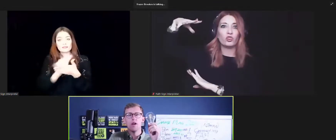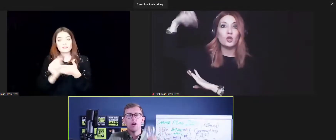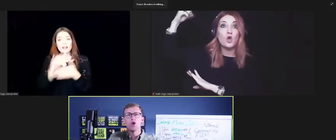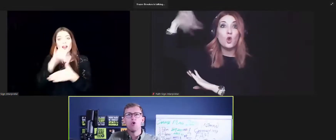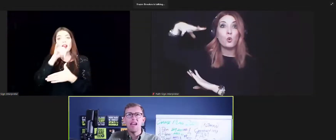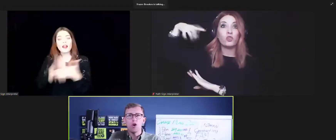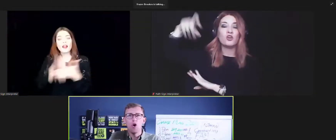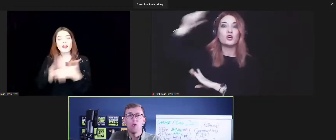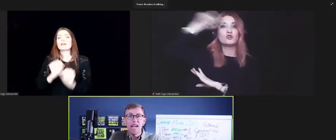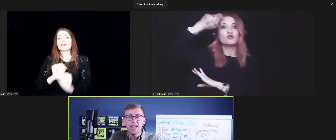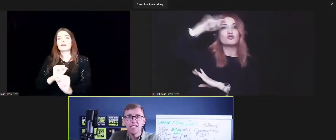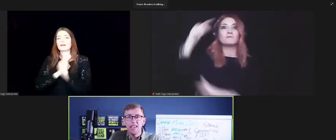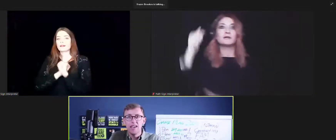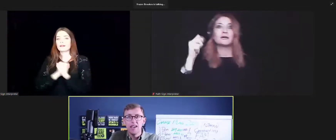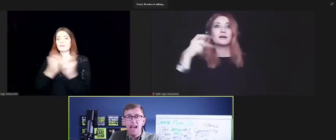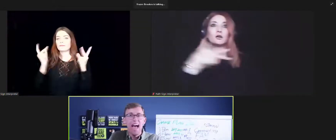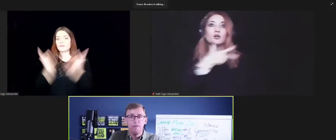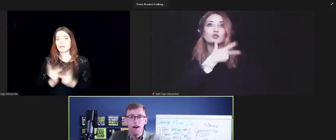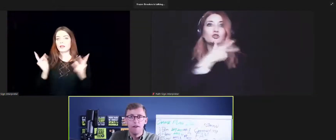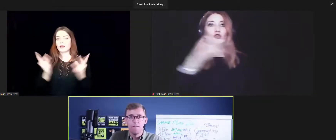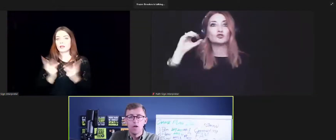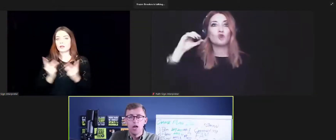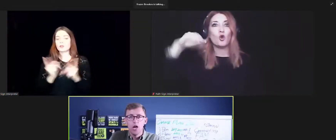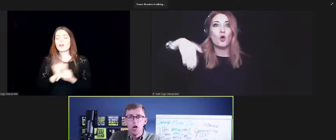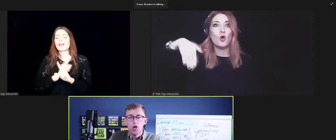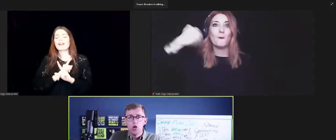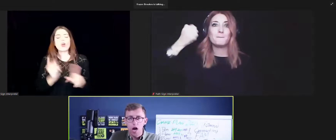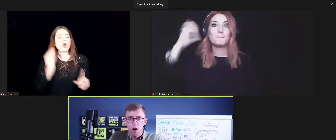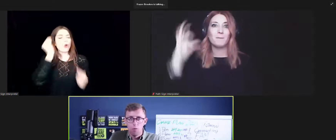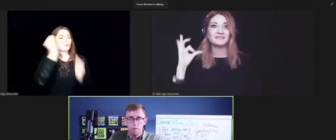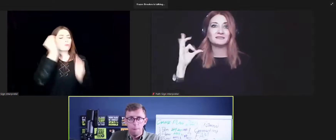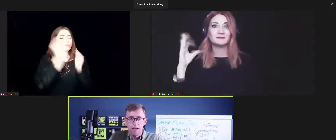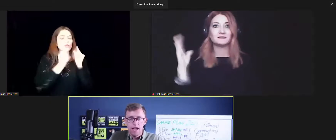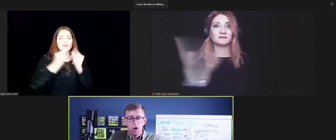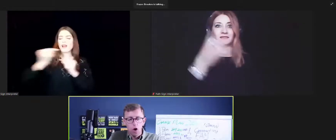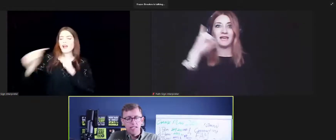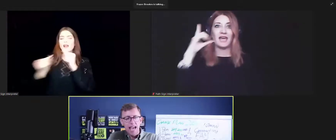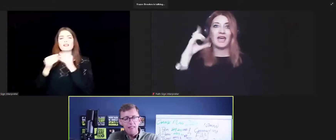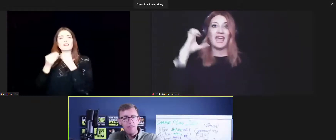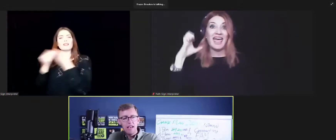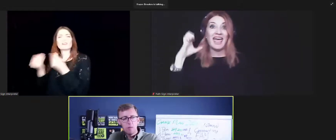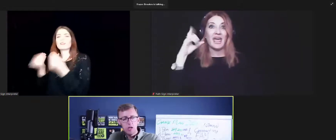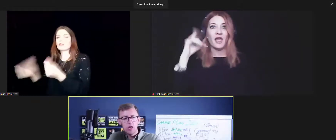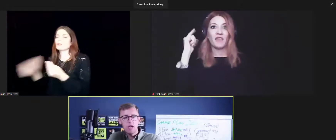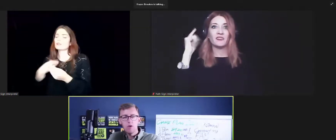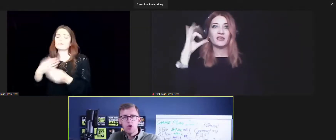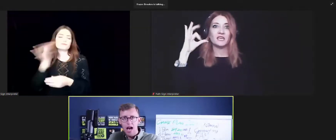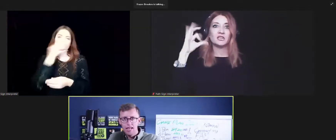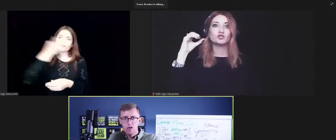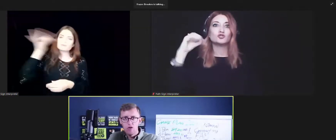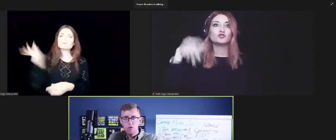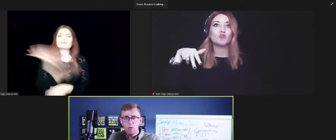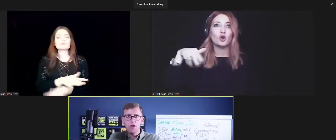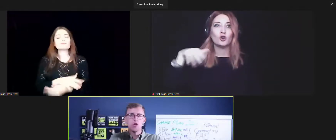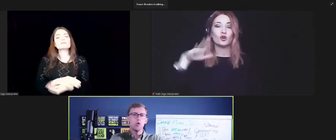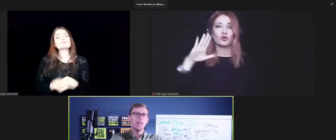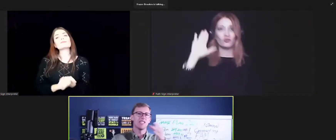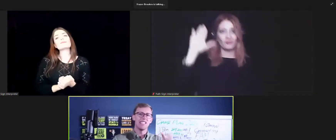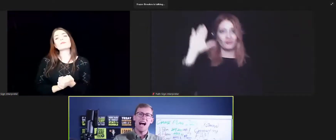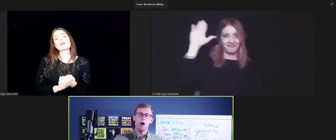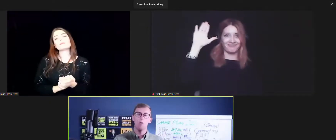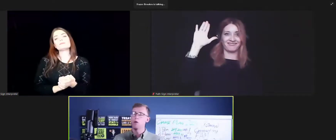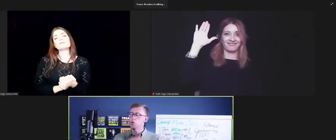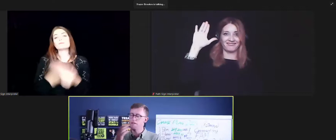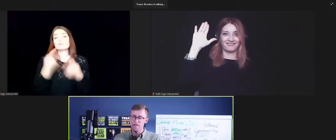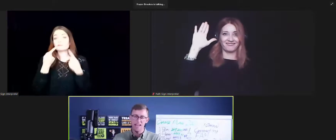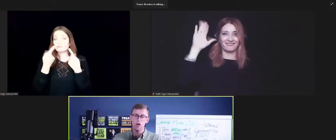you create your reality, ever. So, in order to end this, I'm going to set you a challenge. Whether you do this